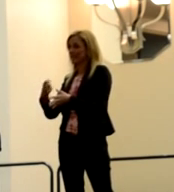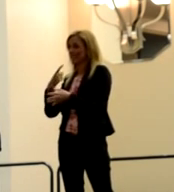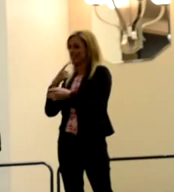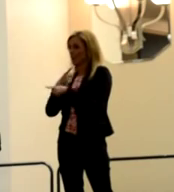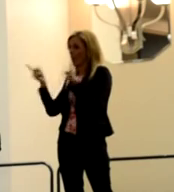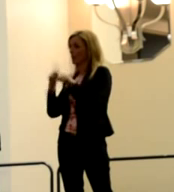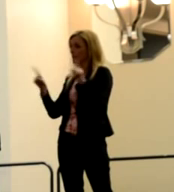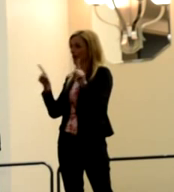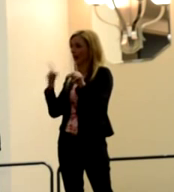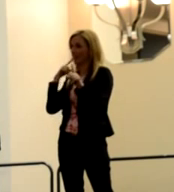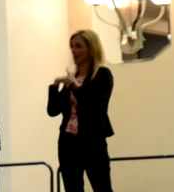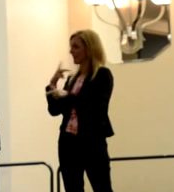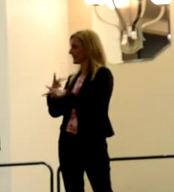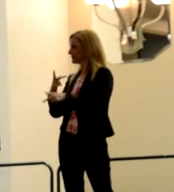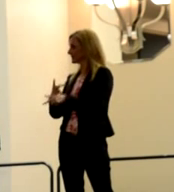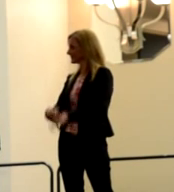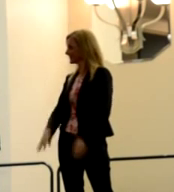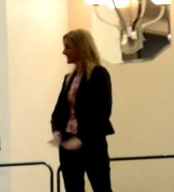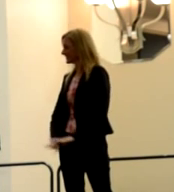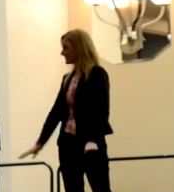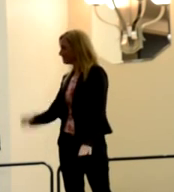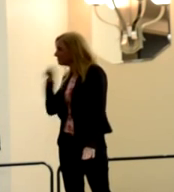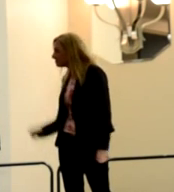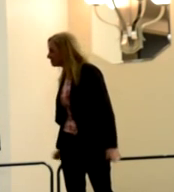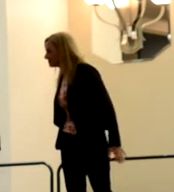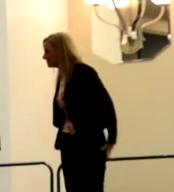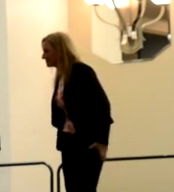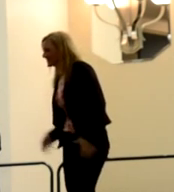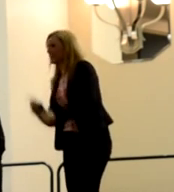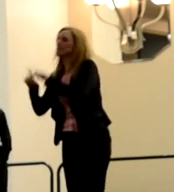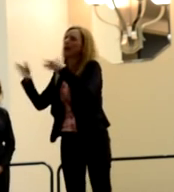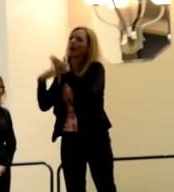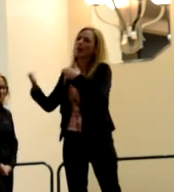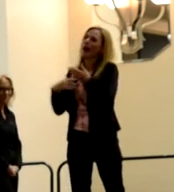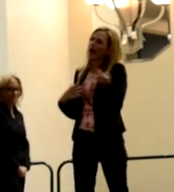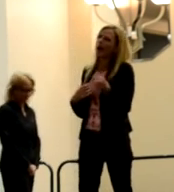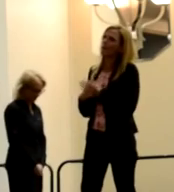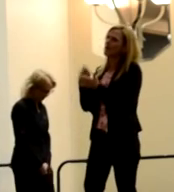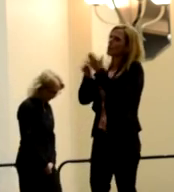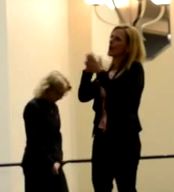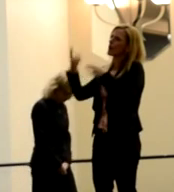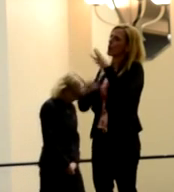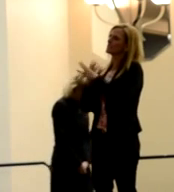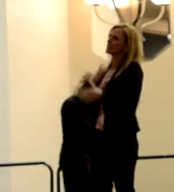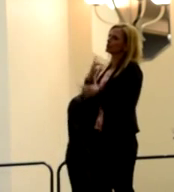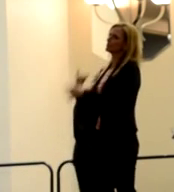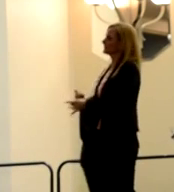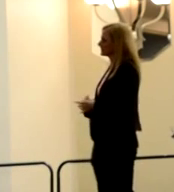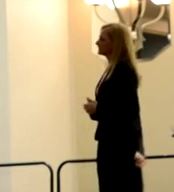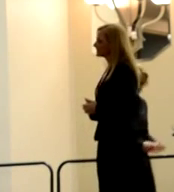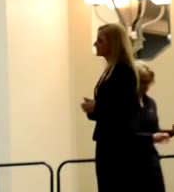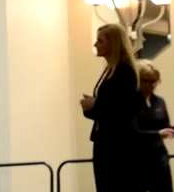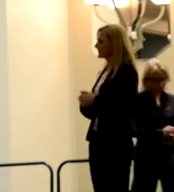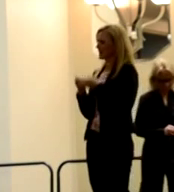there's a lot left to tell people, but I think I'm going to keep it for another book. So there you go. But anyway, yeah, the writing